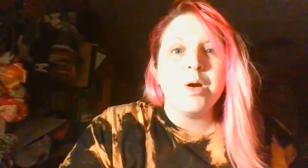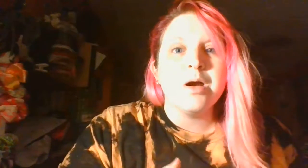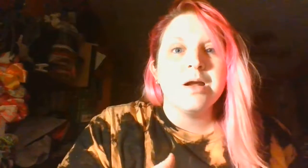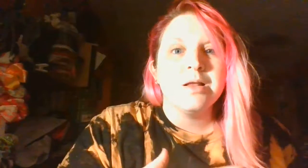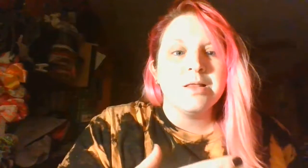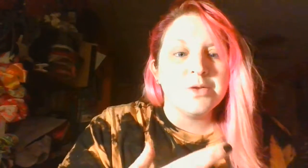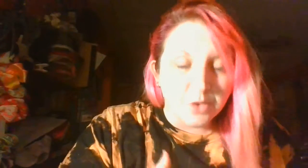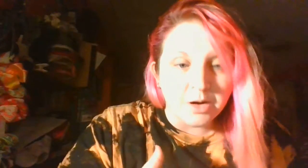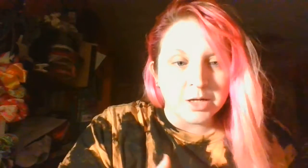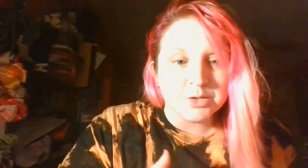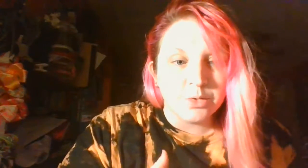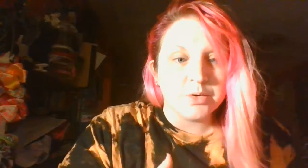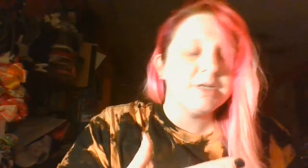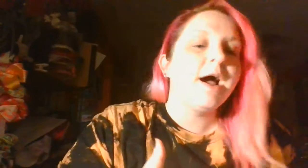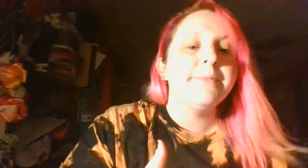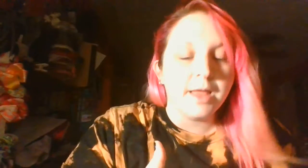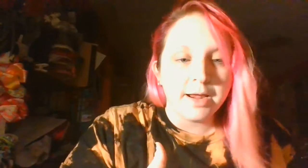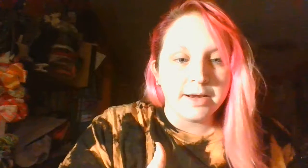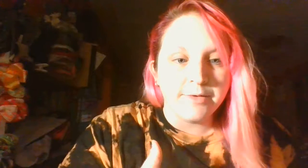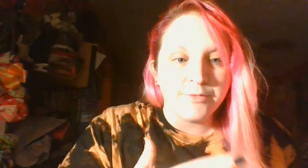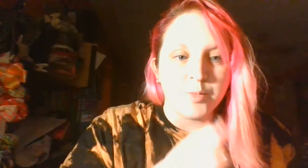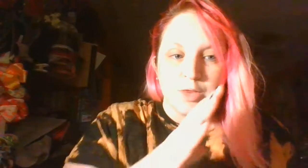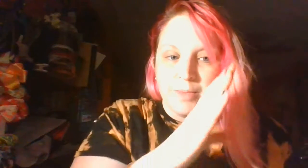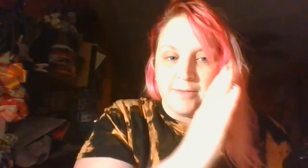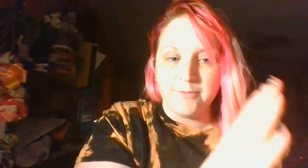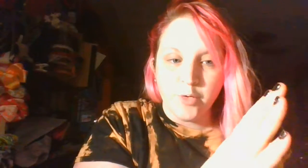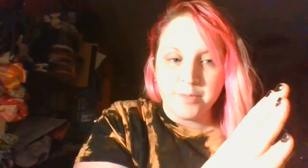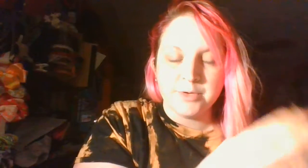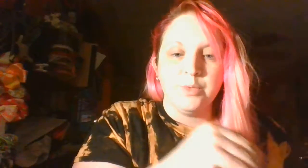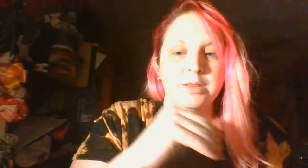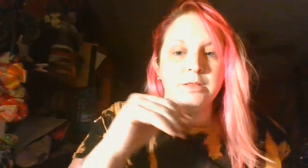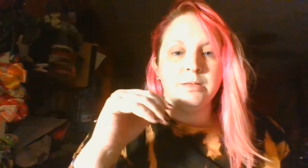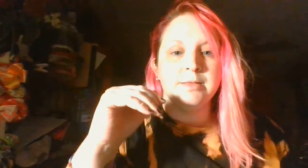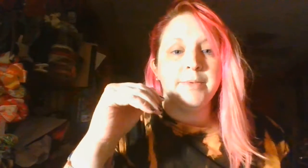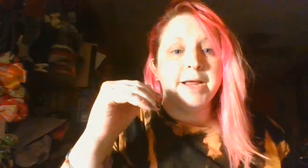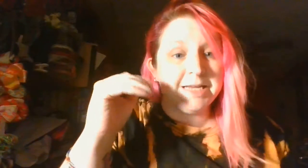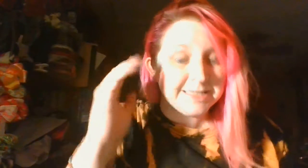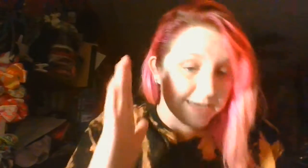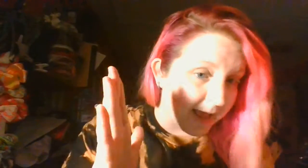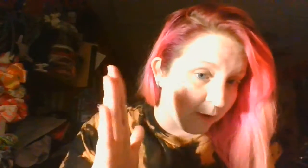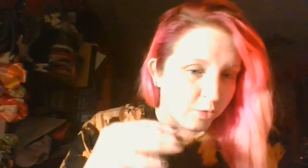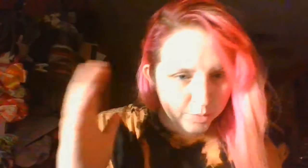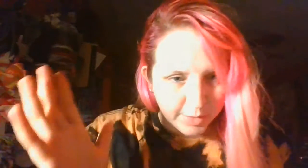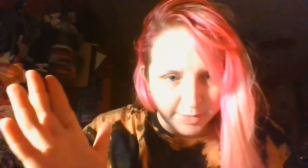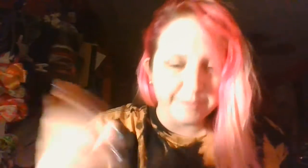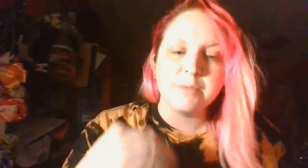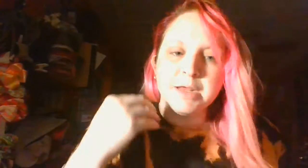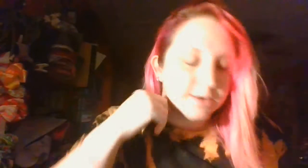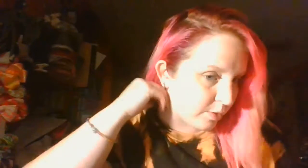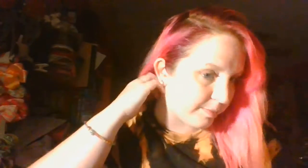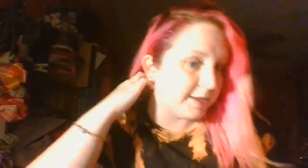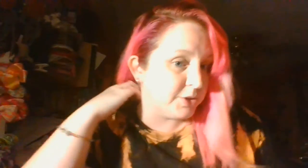or their chronological order timeline of from when the band formed to when the band is now or broke up, depending on what band you